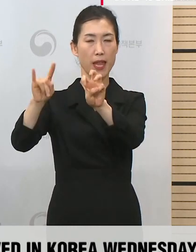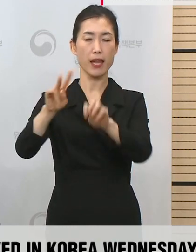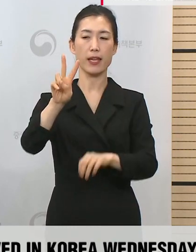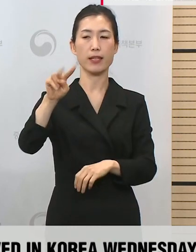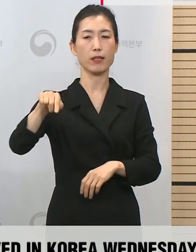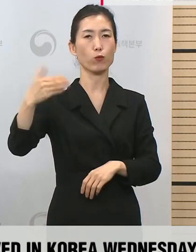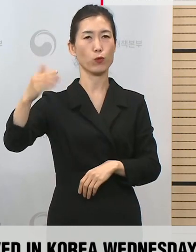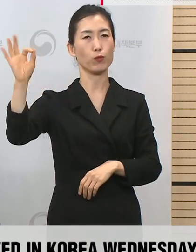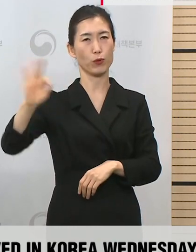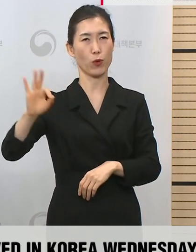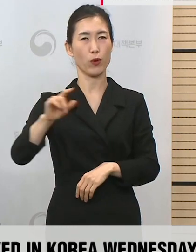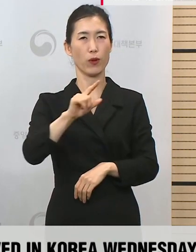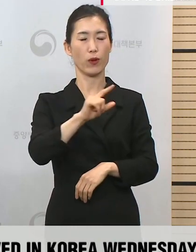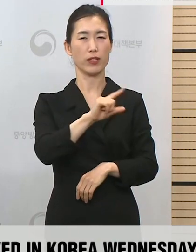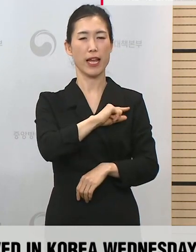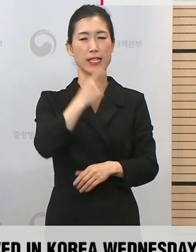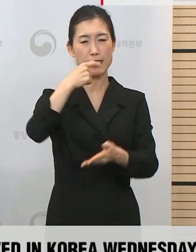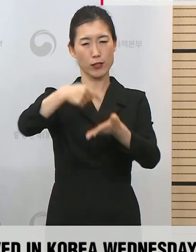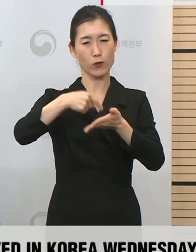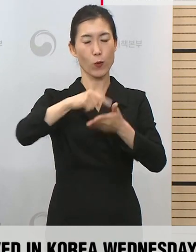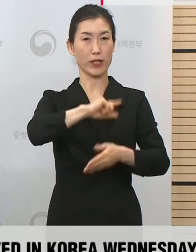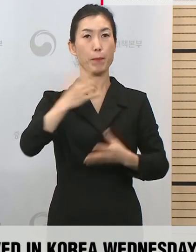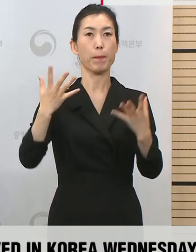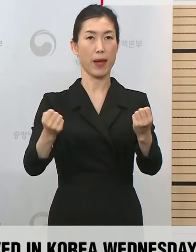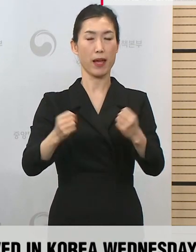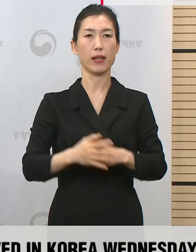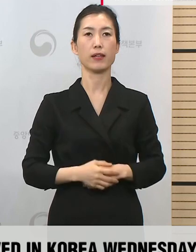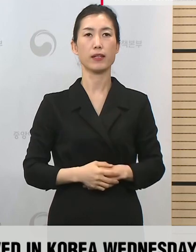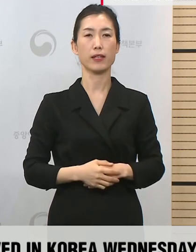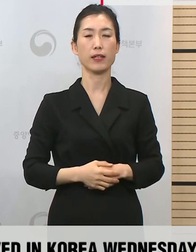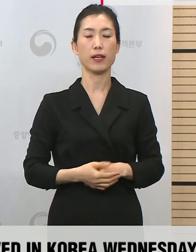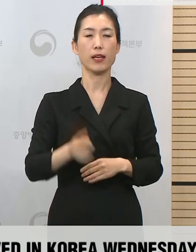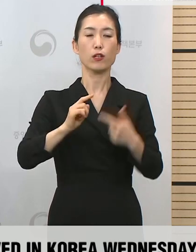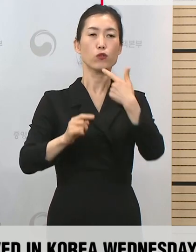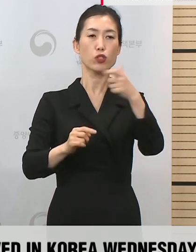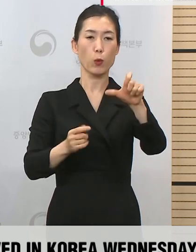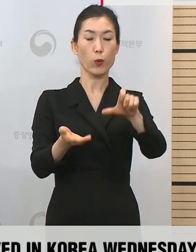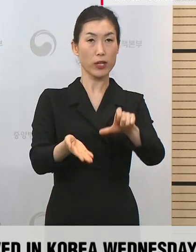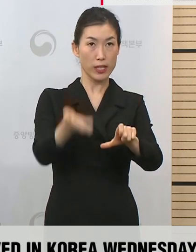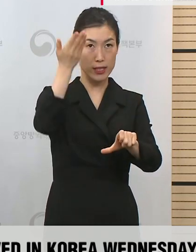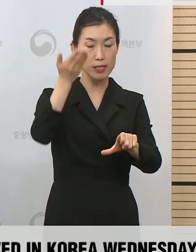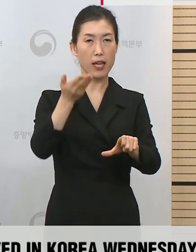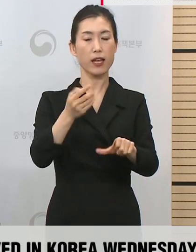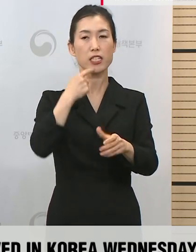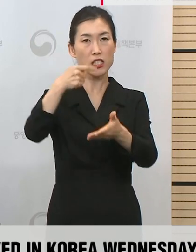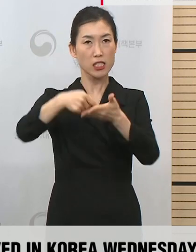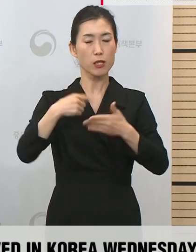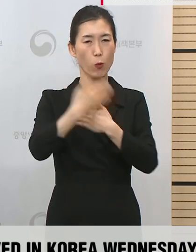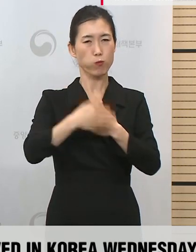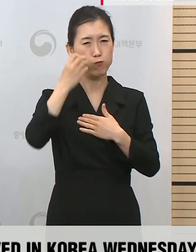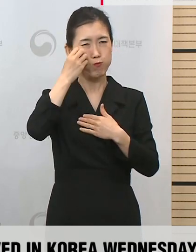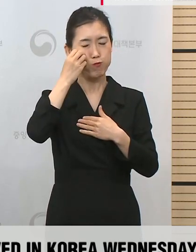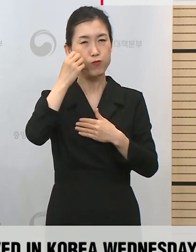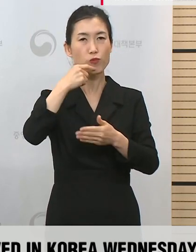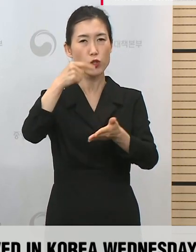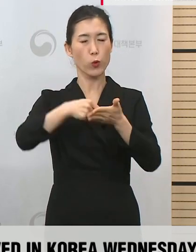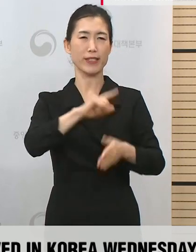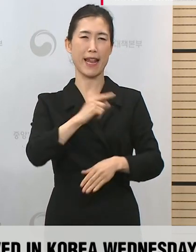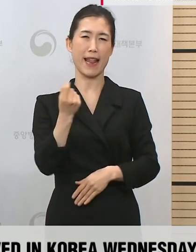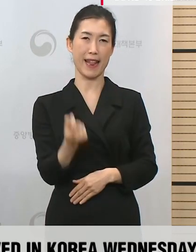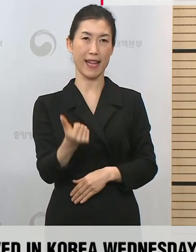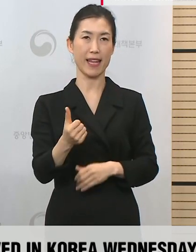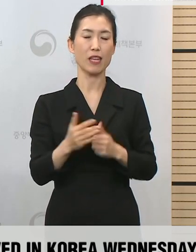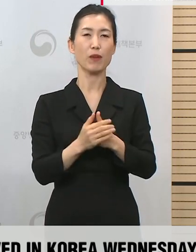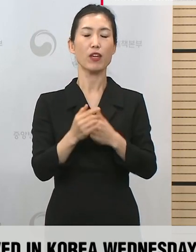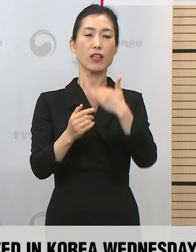0.6%. And about 2.9% were reported among the young age group between the 20 and 30s. And this